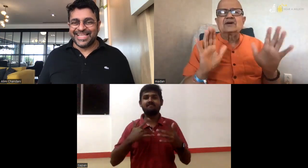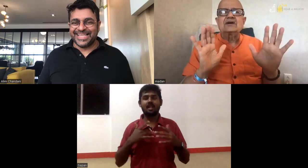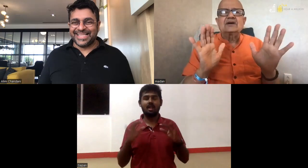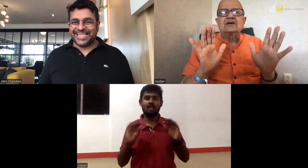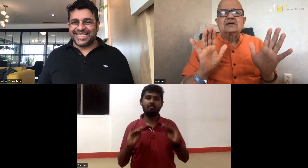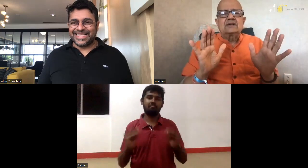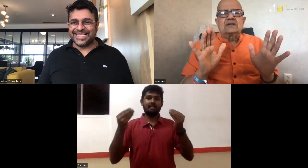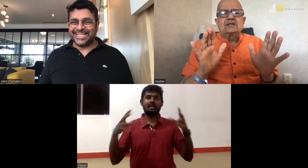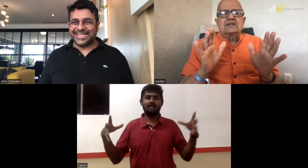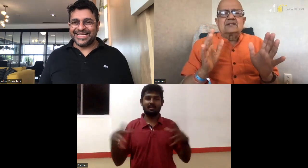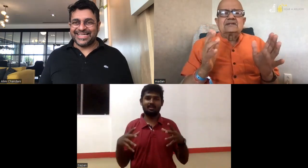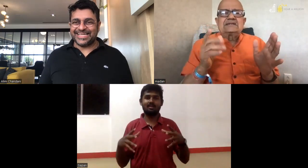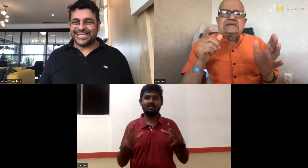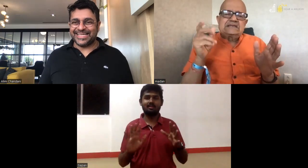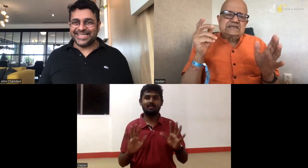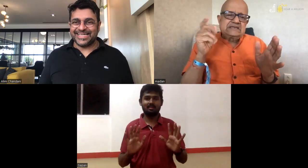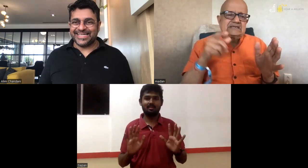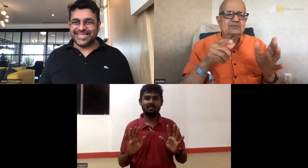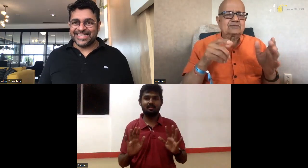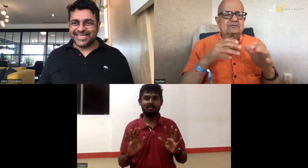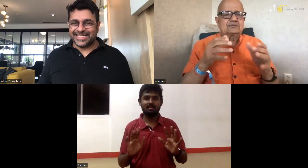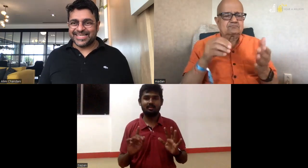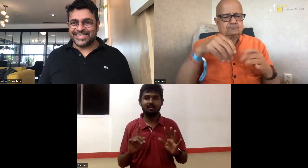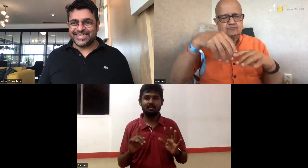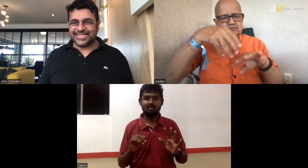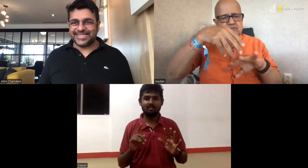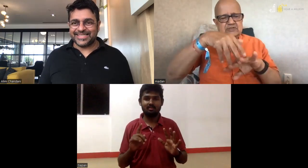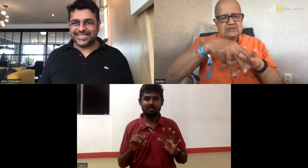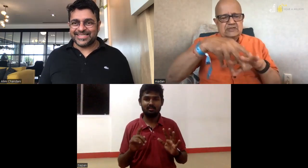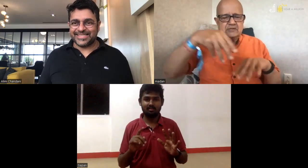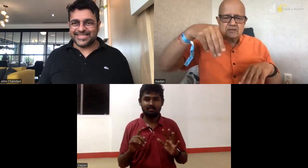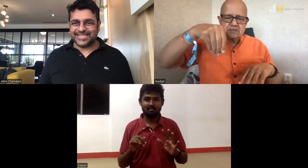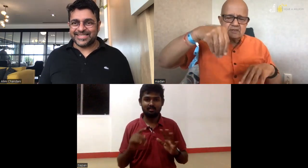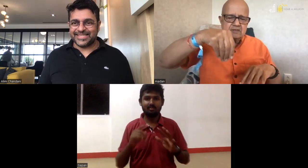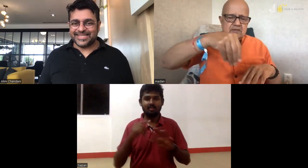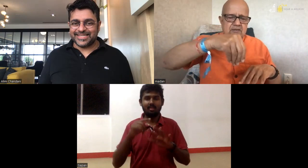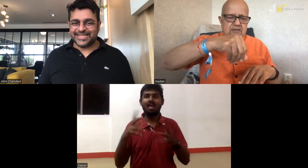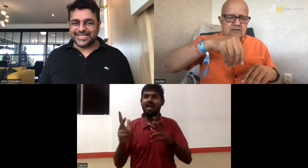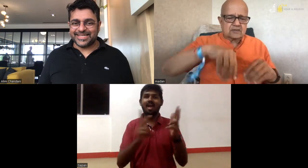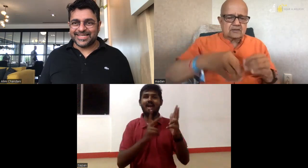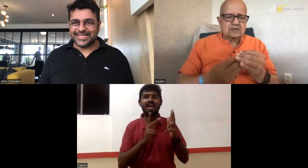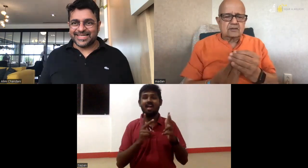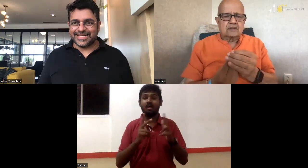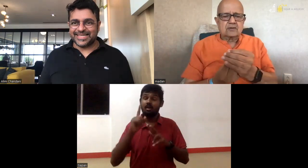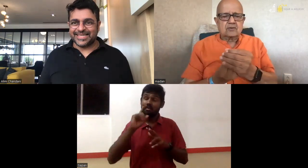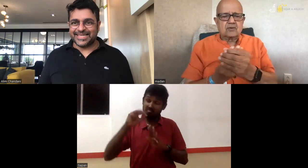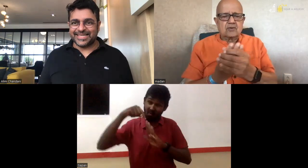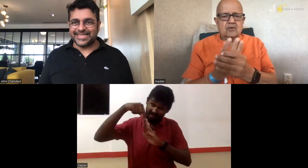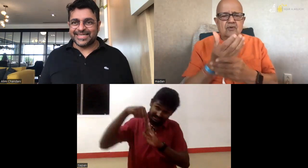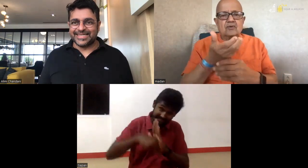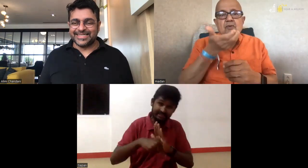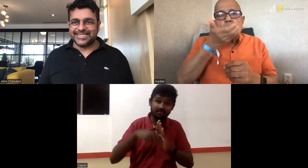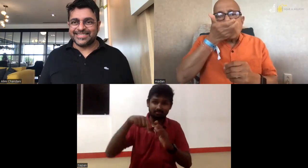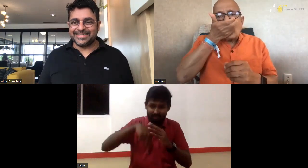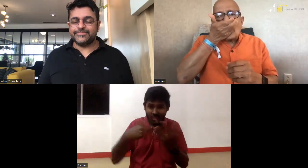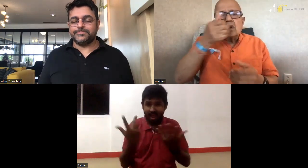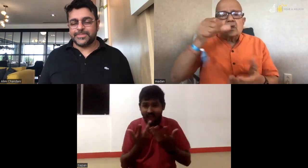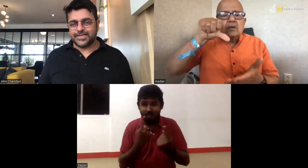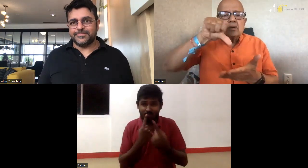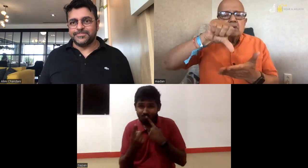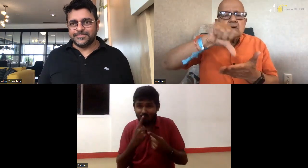nothing. So how to change that situation and how we can push them to work harder. So it's like we